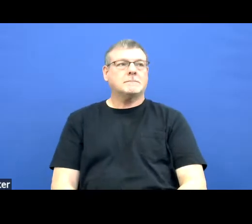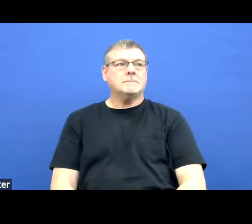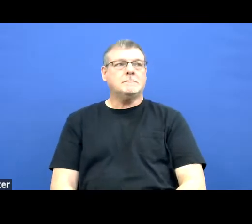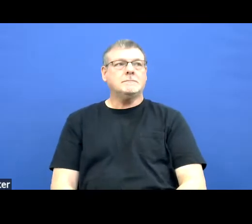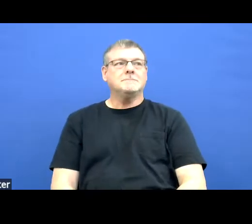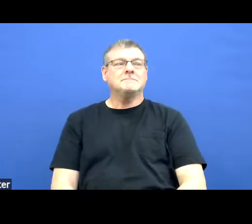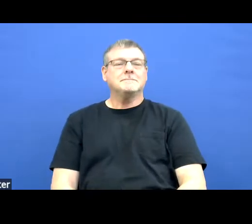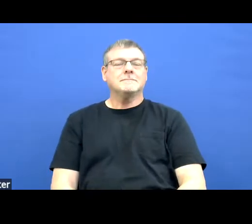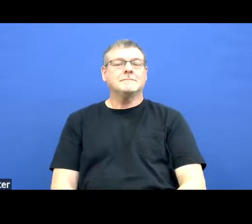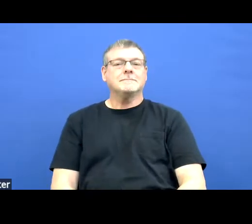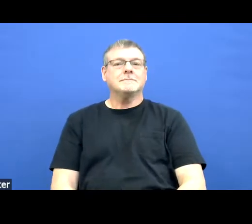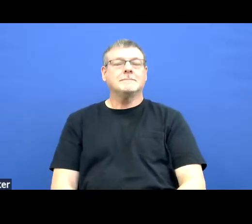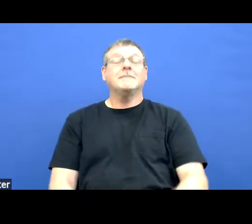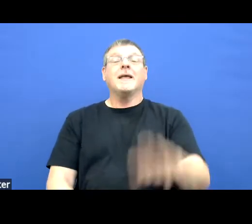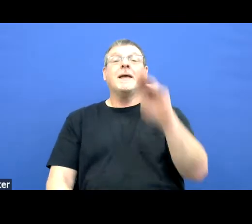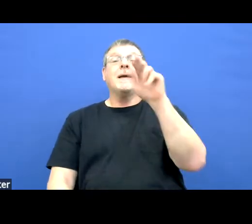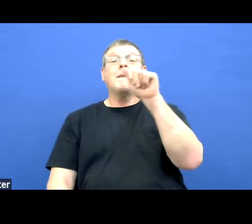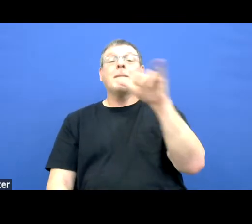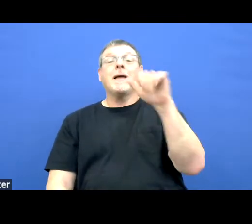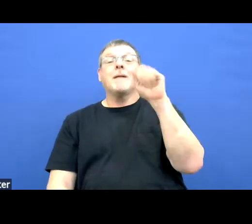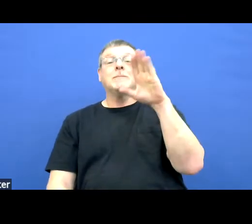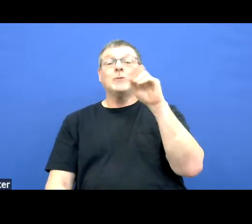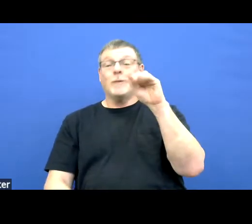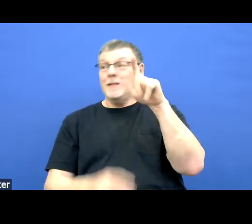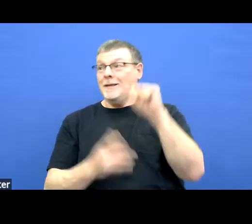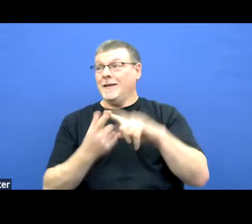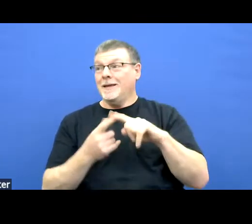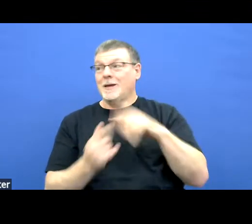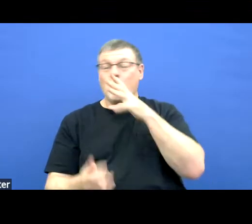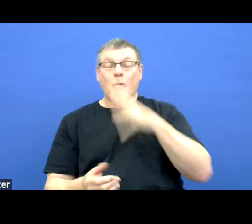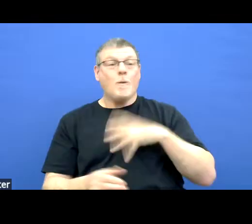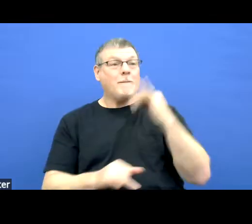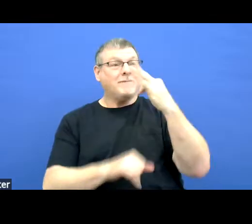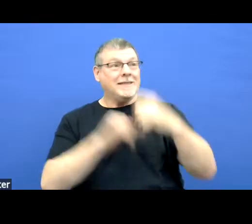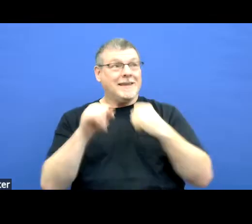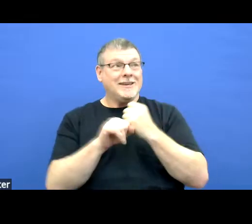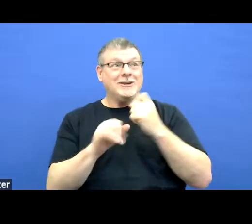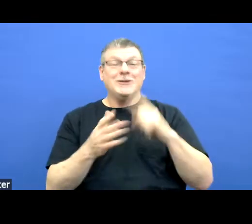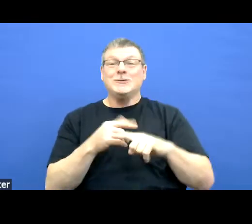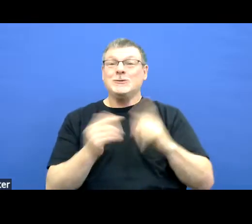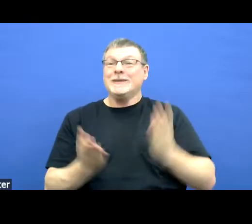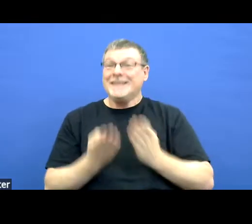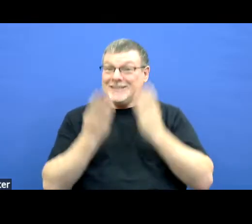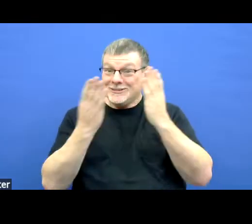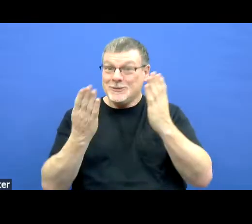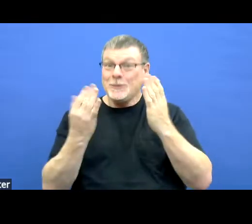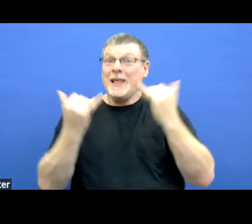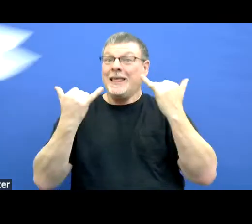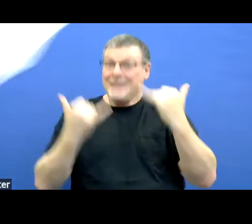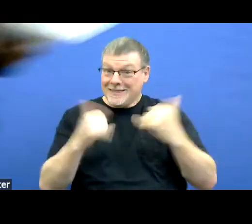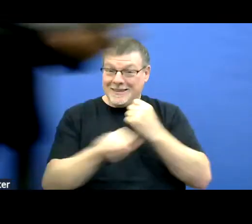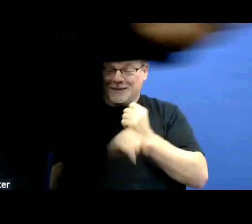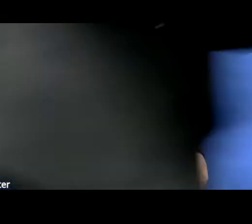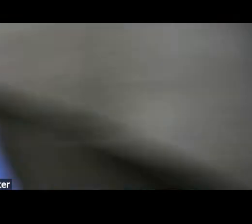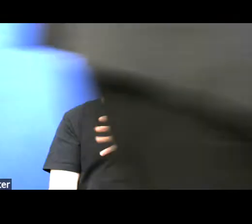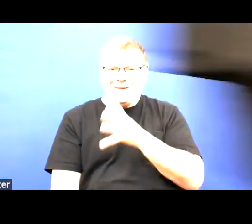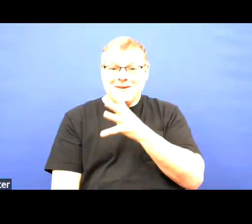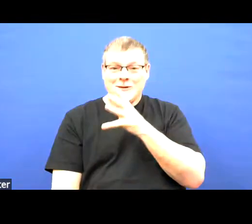And here is May Abdullah, our 2025 Henrietta Woman of the Year, to introduce this year's Woman of the Year.